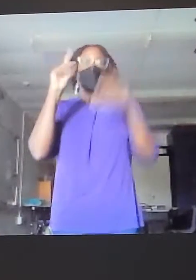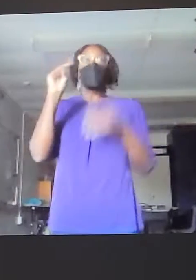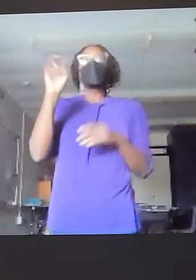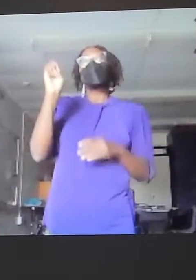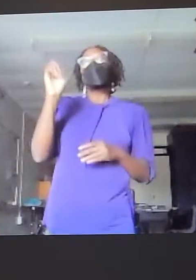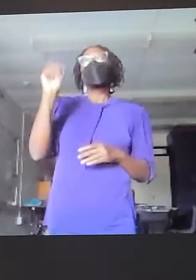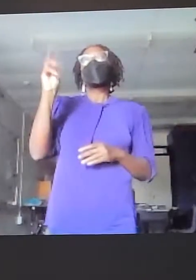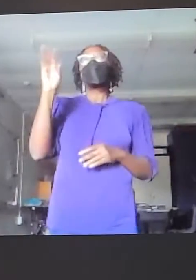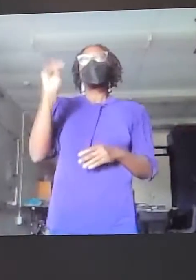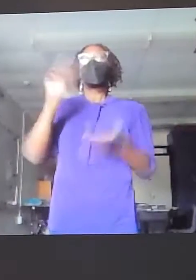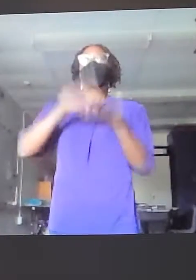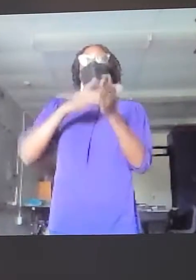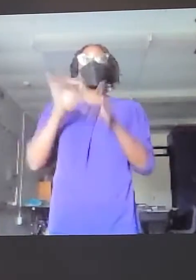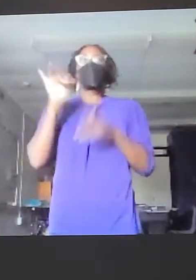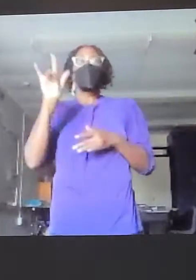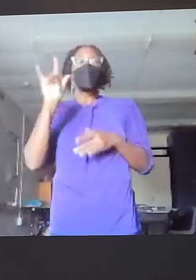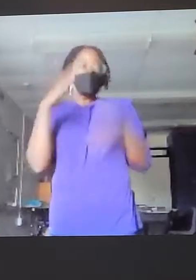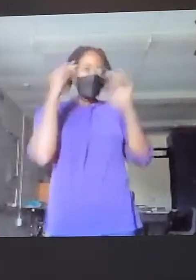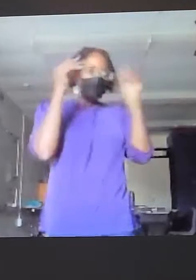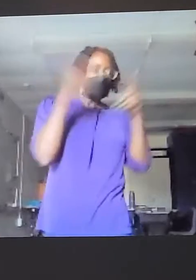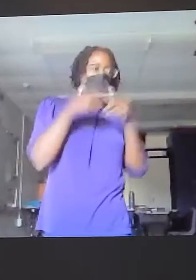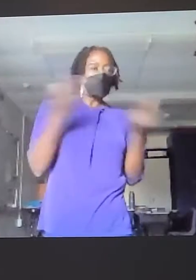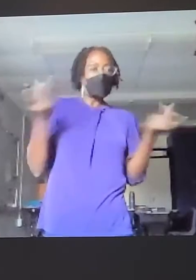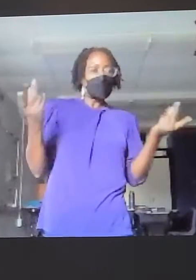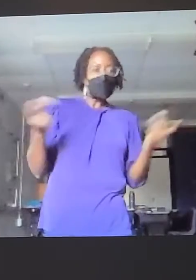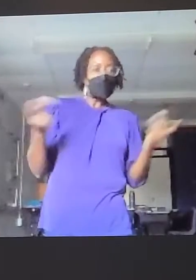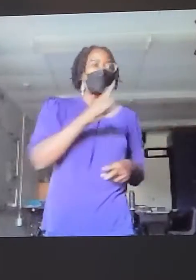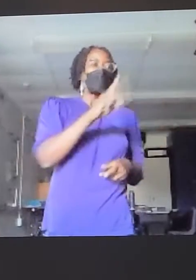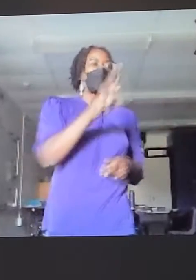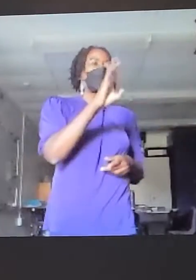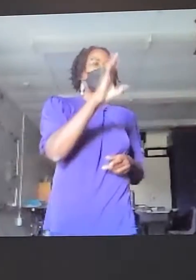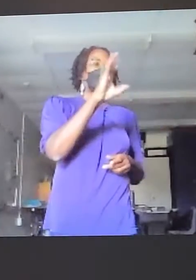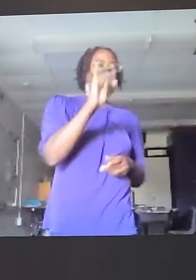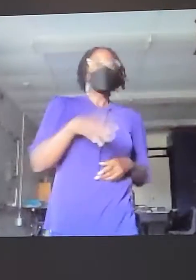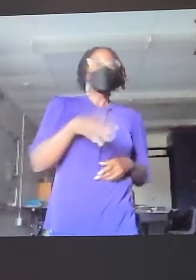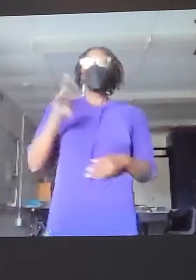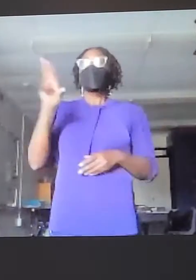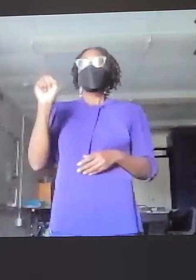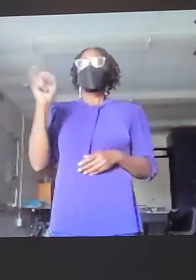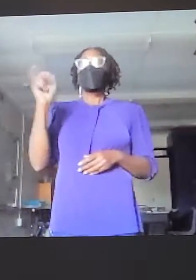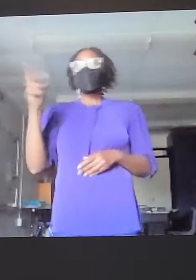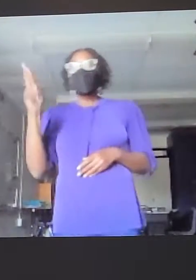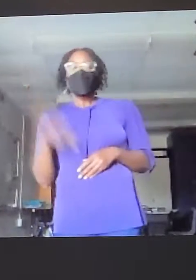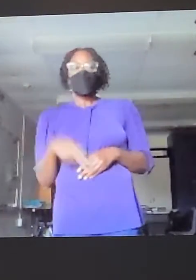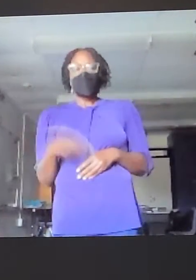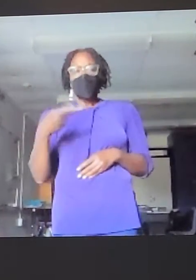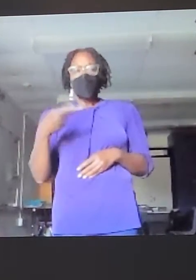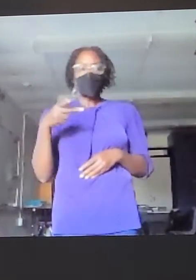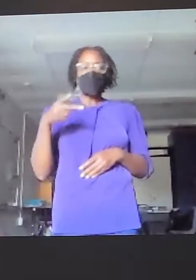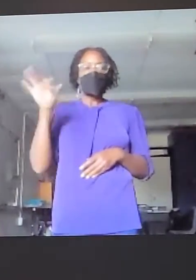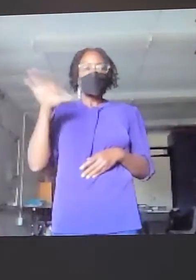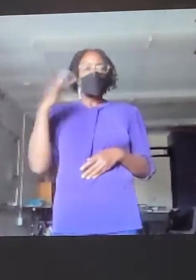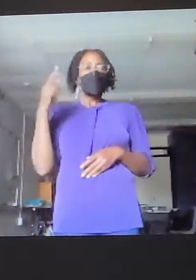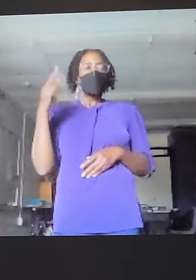poodles, Lucy and Buster. Lucy and Buster are French people, so they might not understand Spanish.